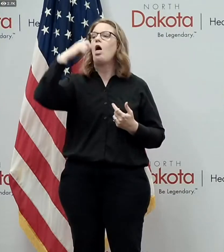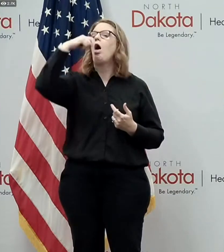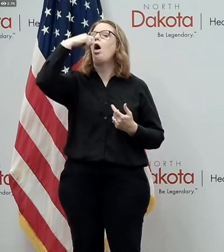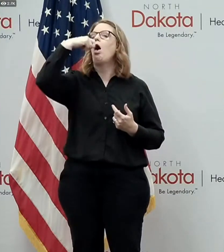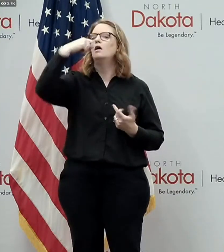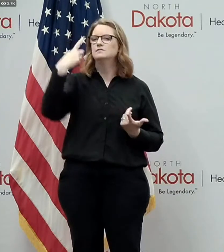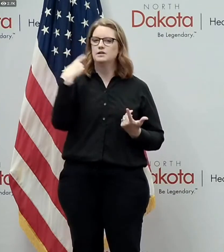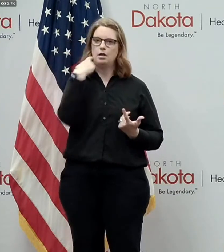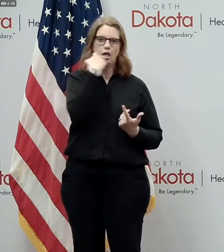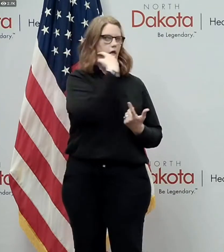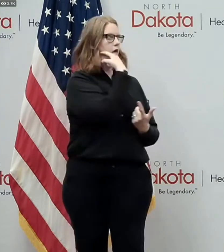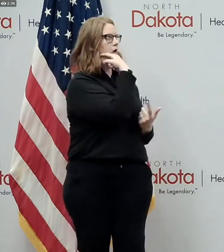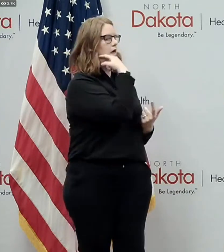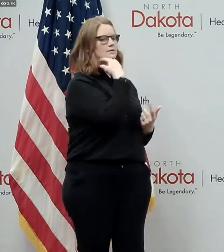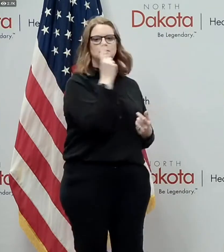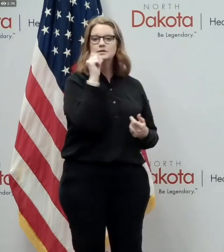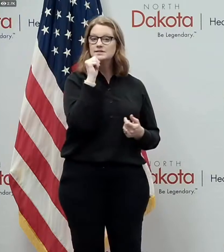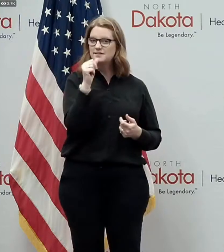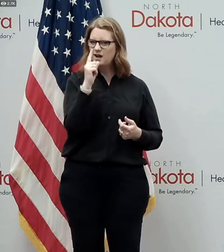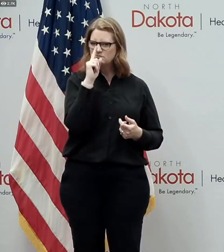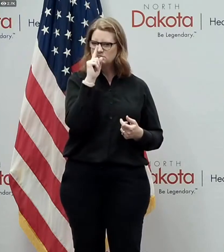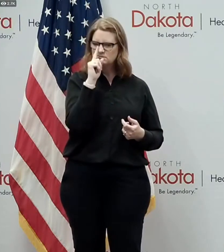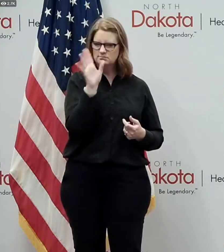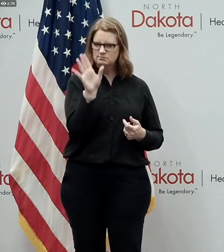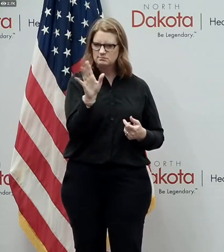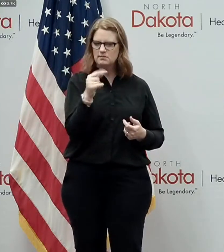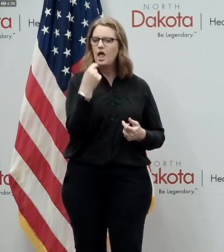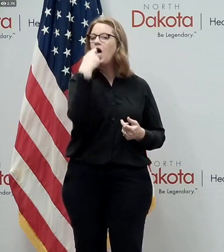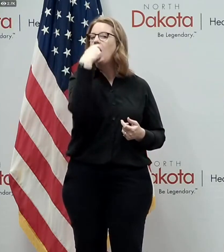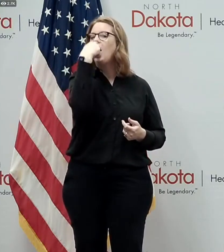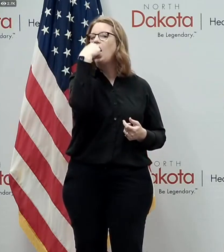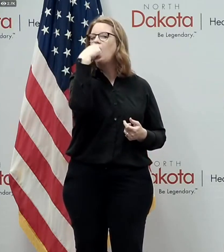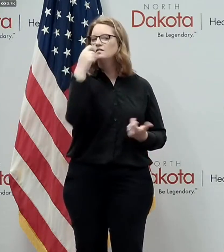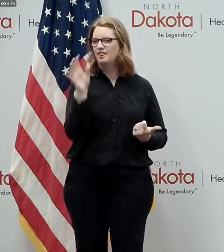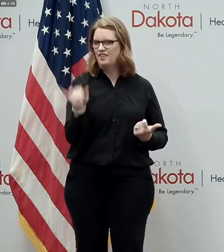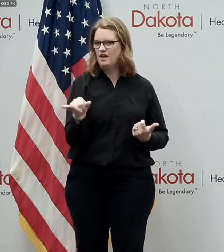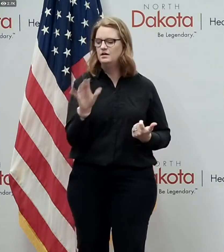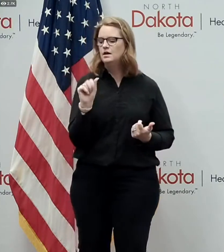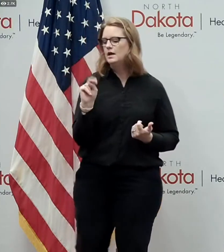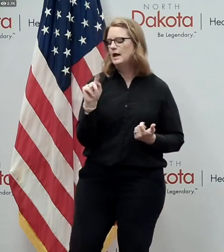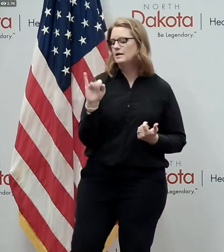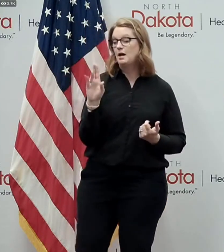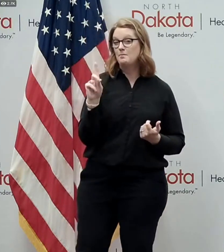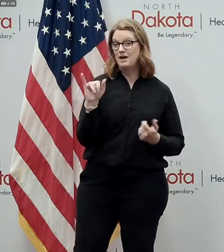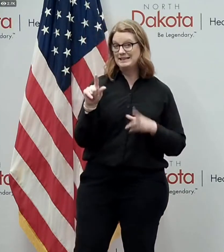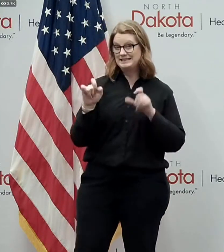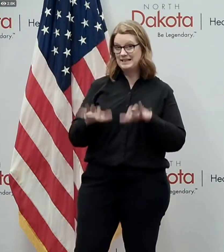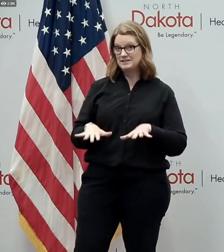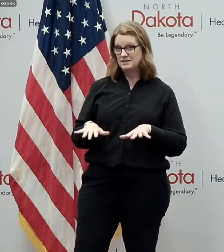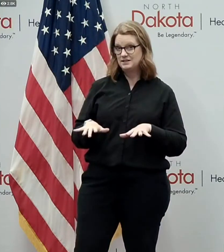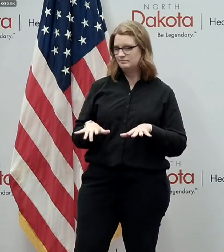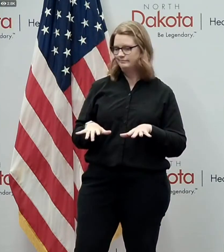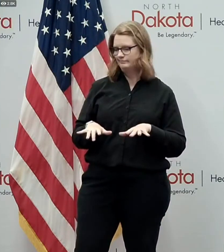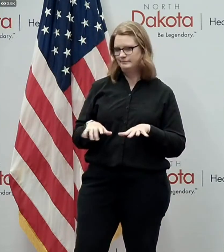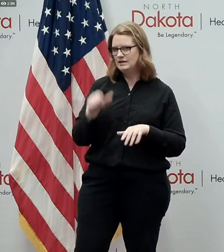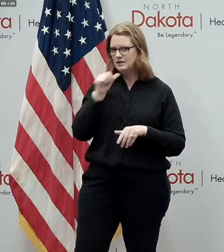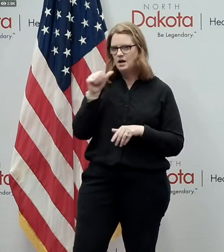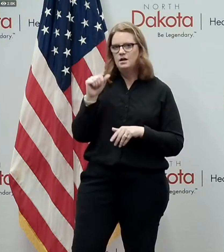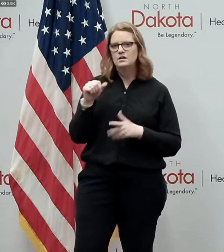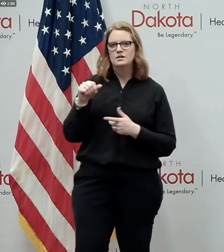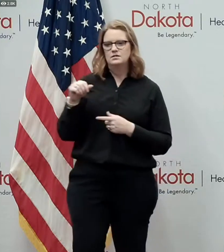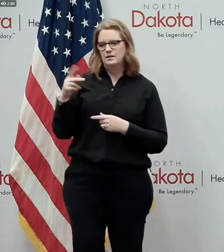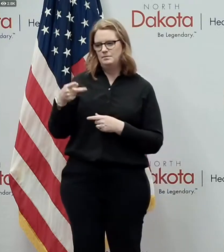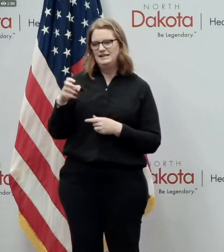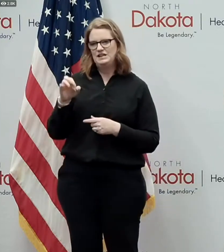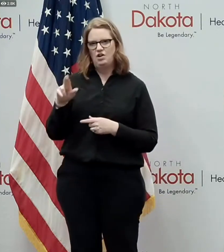throat. So relatively easy, and antibody testing is not going to be conducted. These are the PCR tests that will be run